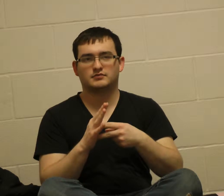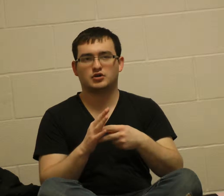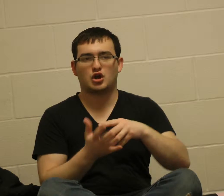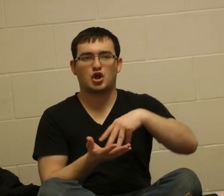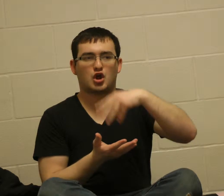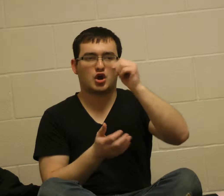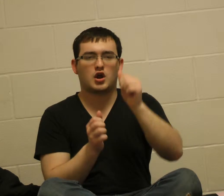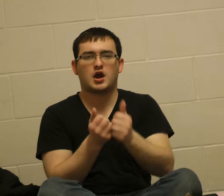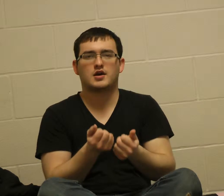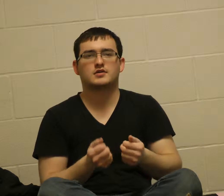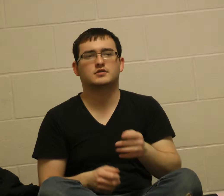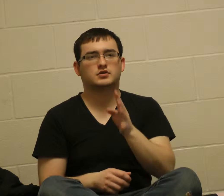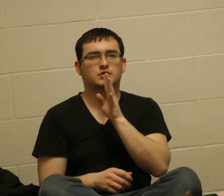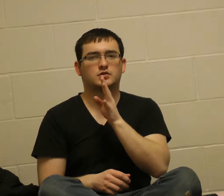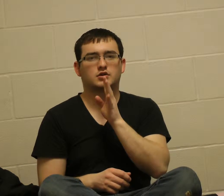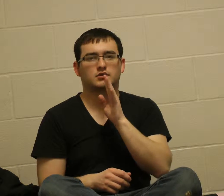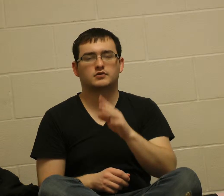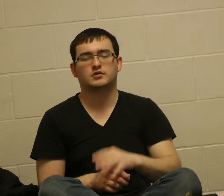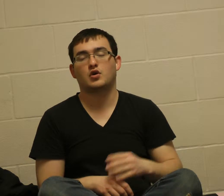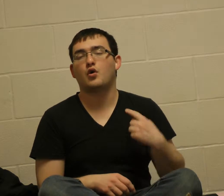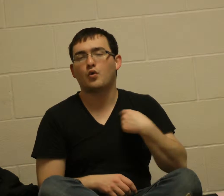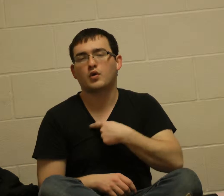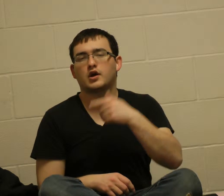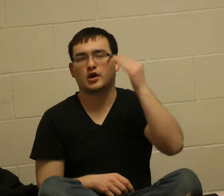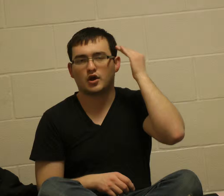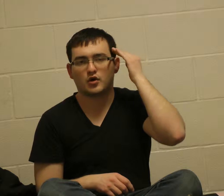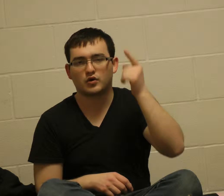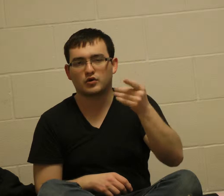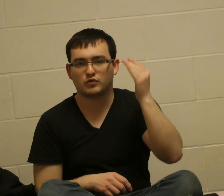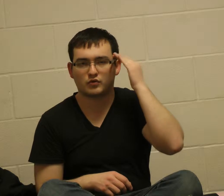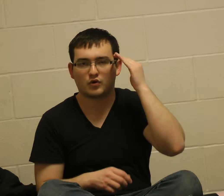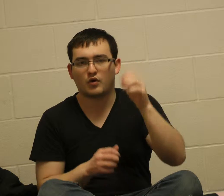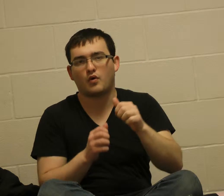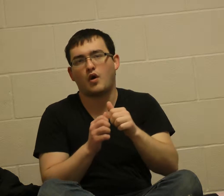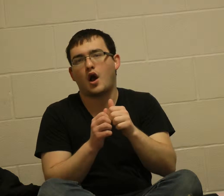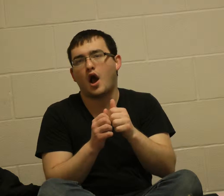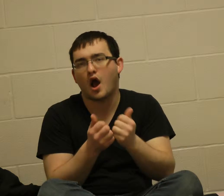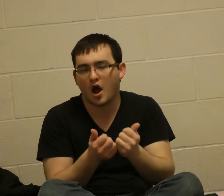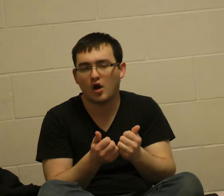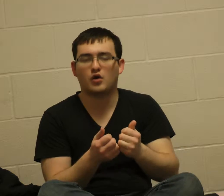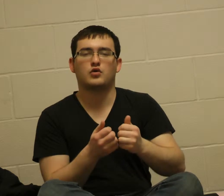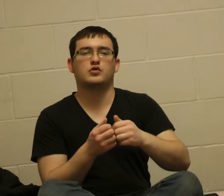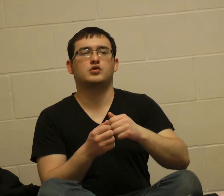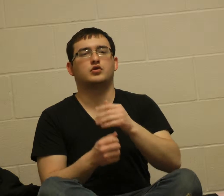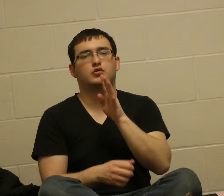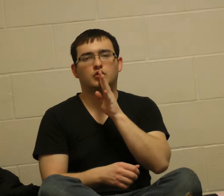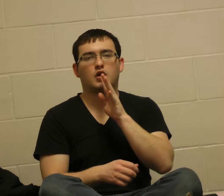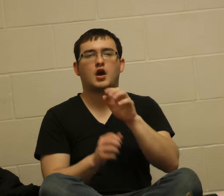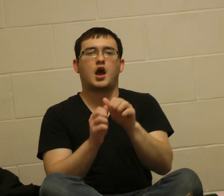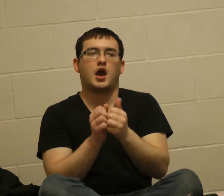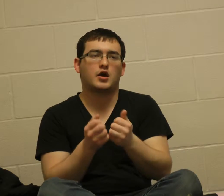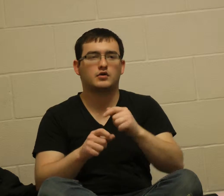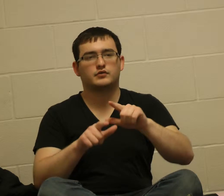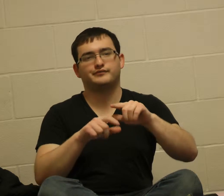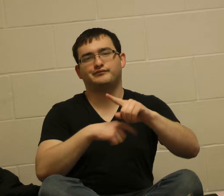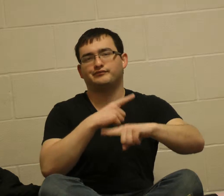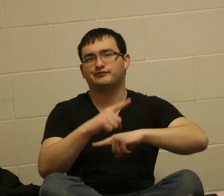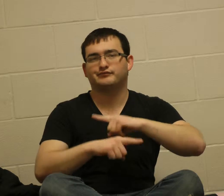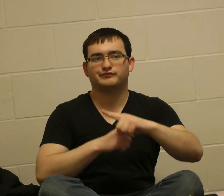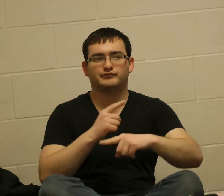to this point. Really what command over language means is that given any situation that you're in, whether you're writing a college